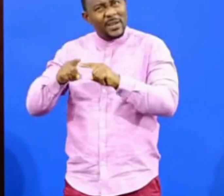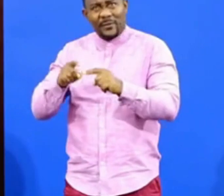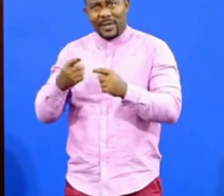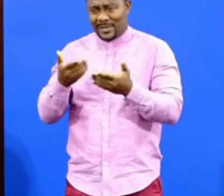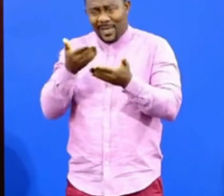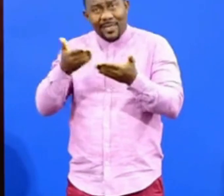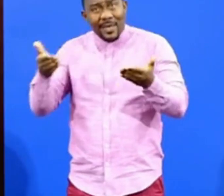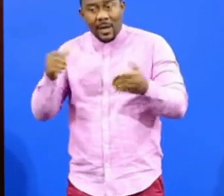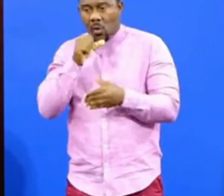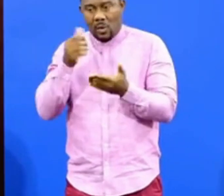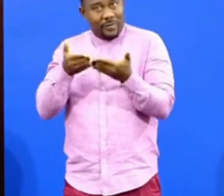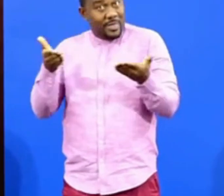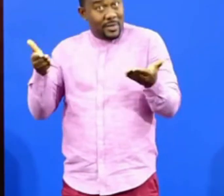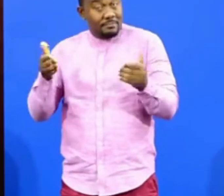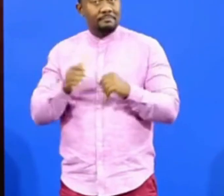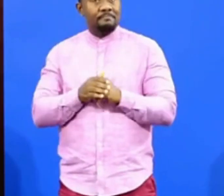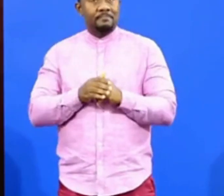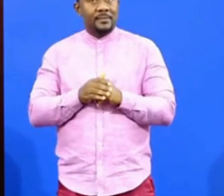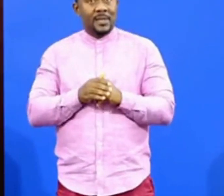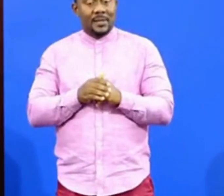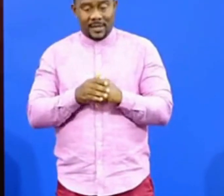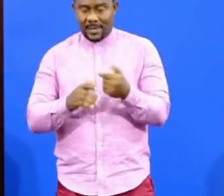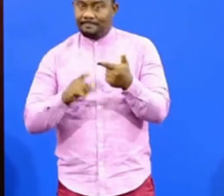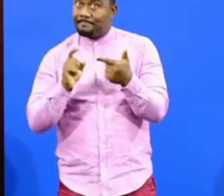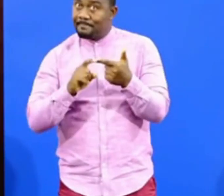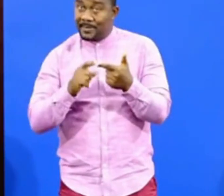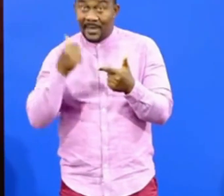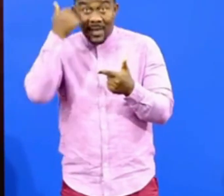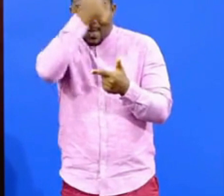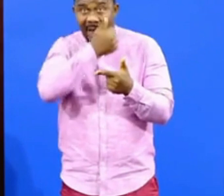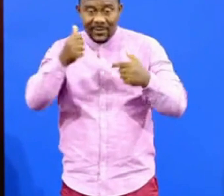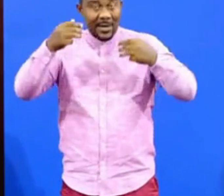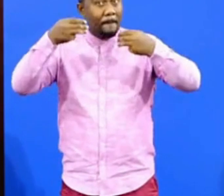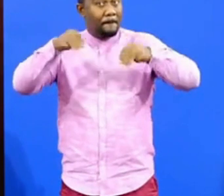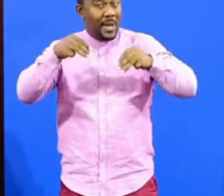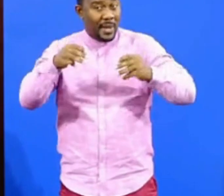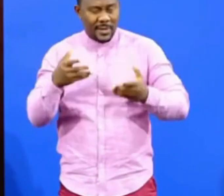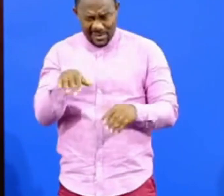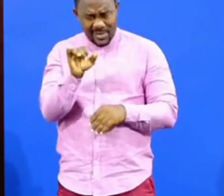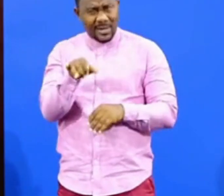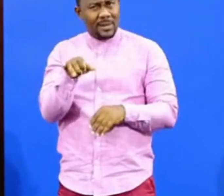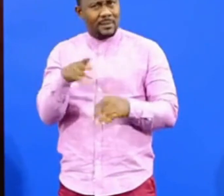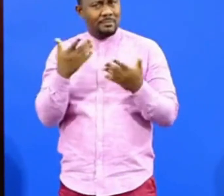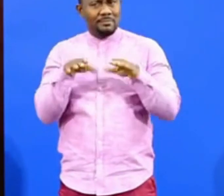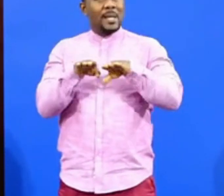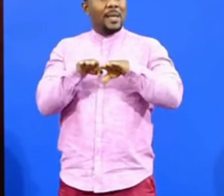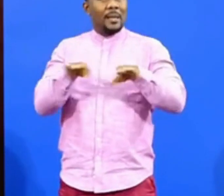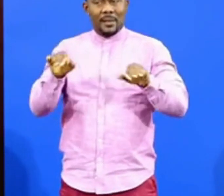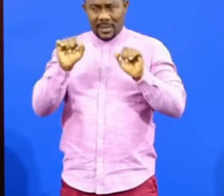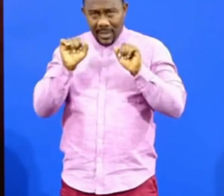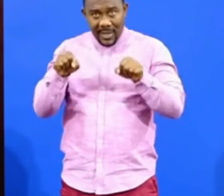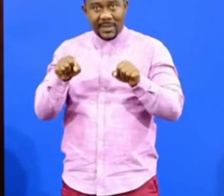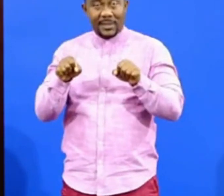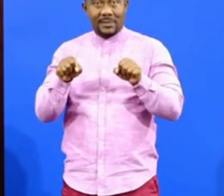wider African market. It must be said that it is a platform which has actually been designed to allow us to trade